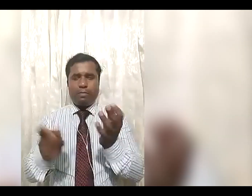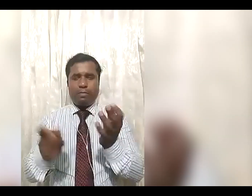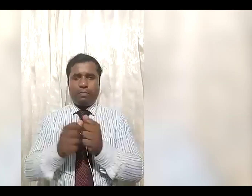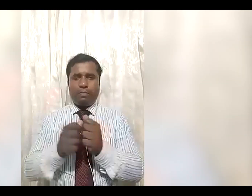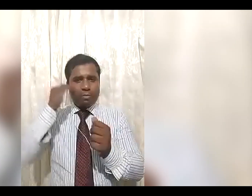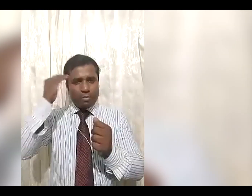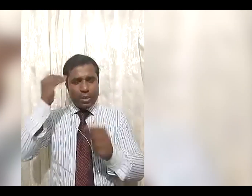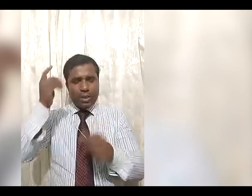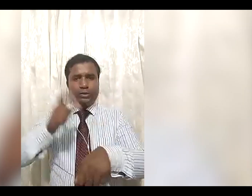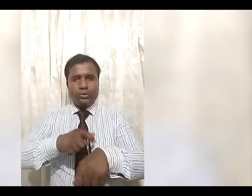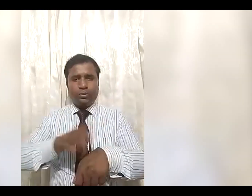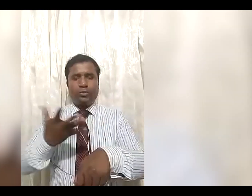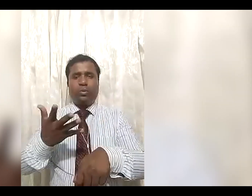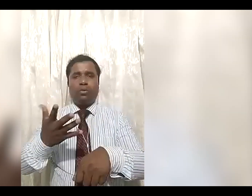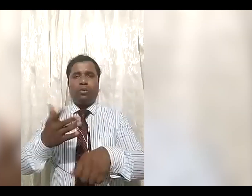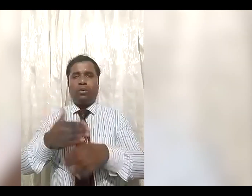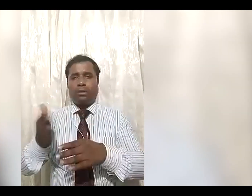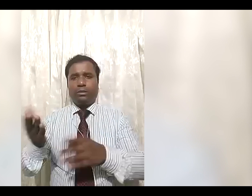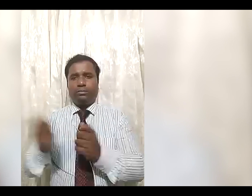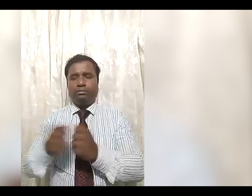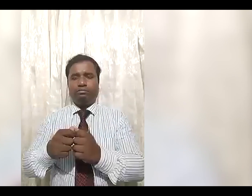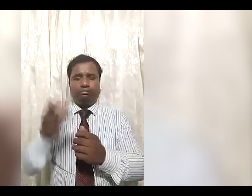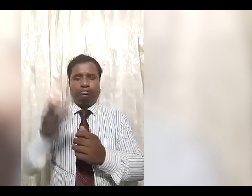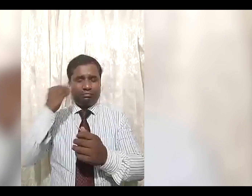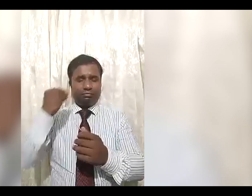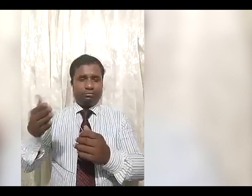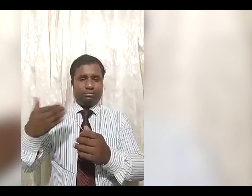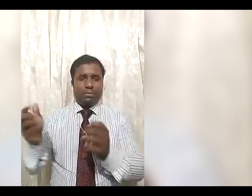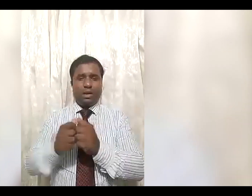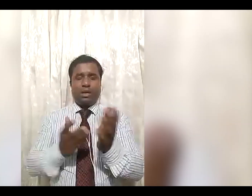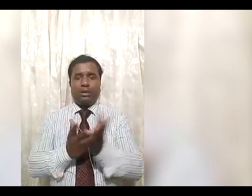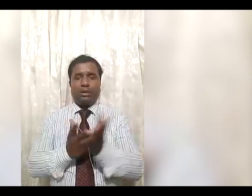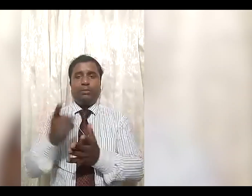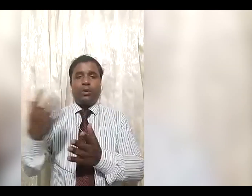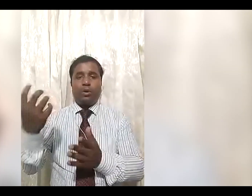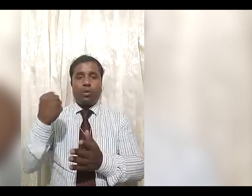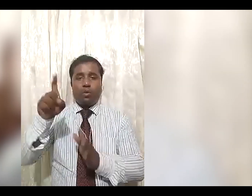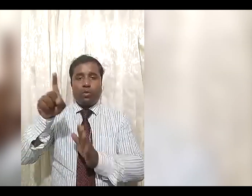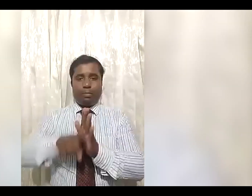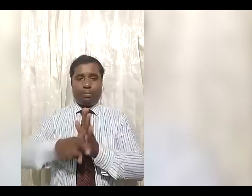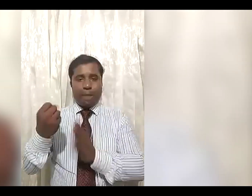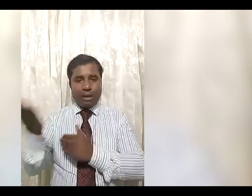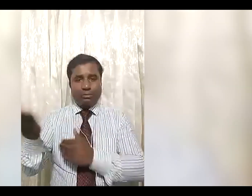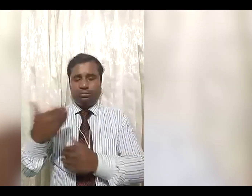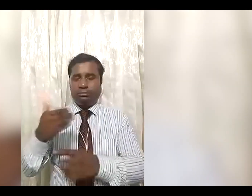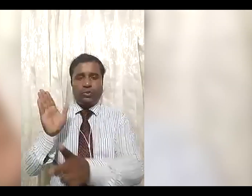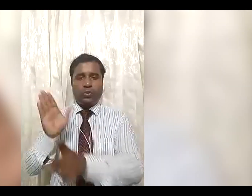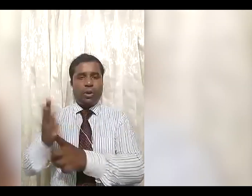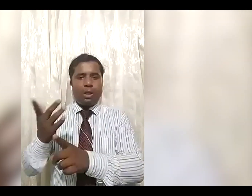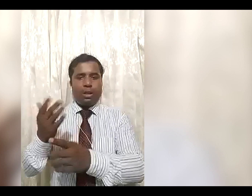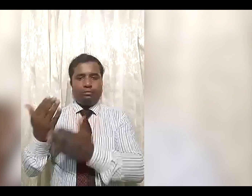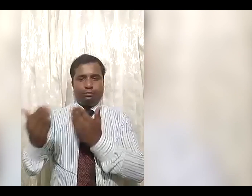sometimes ignore the fact that we have the same capacity, same rights to go to the vote, and this is